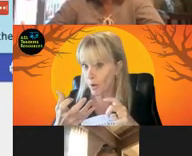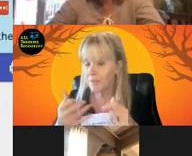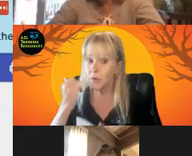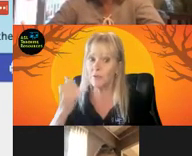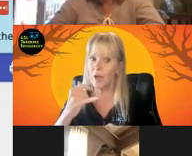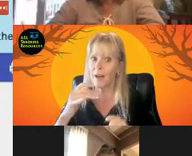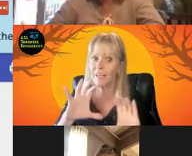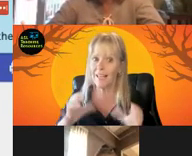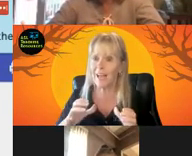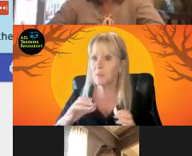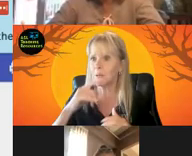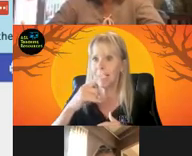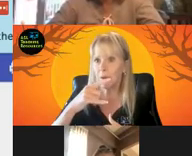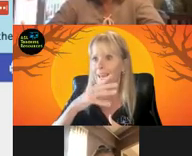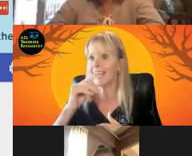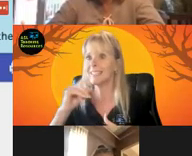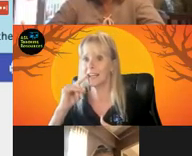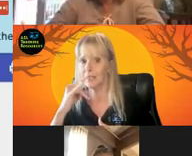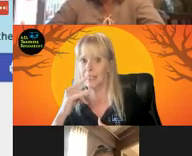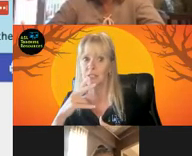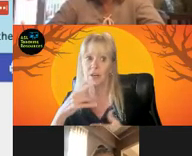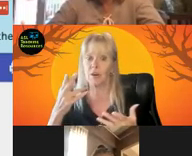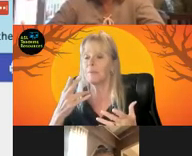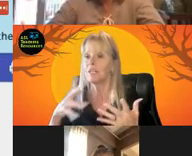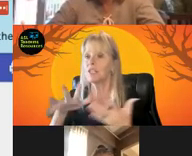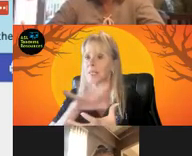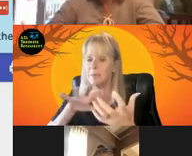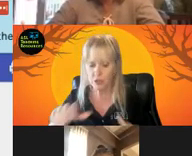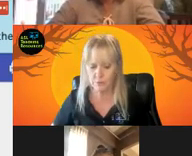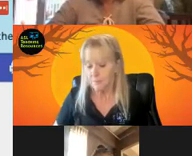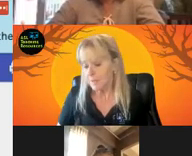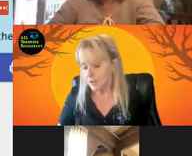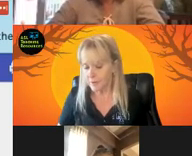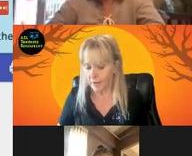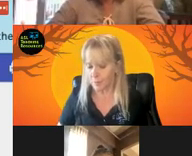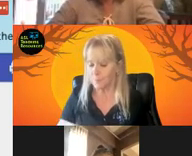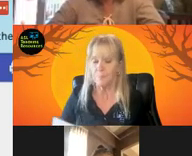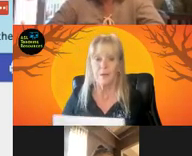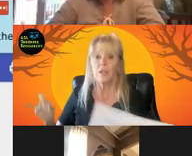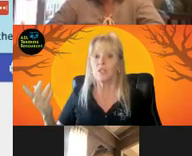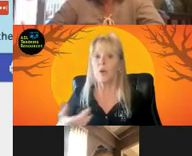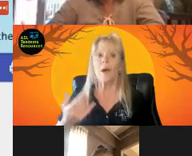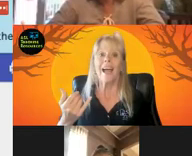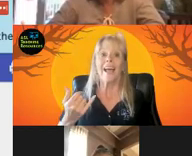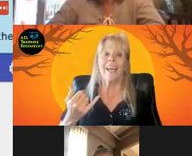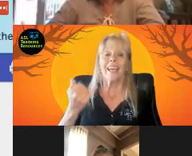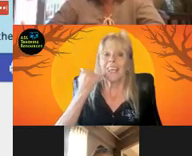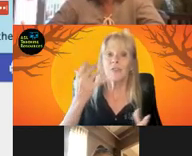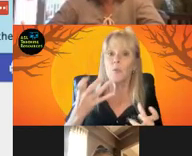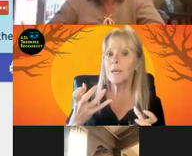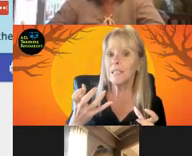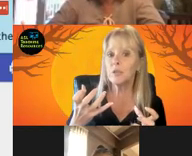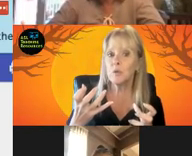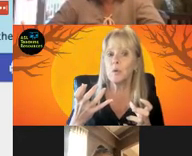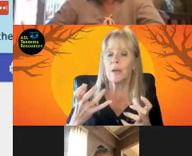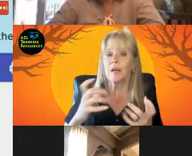you want. So if you have a class with hearing and deaf kids or just a mixture, these are available. So if